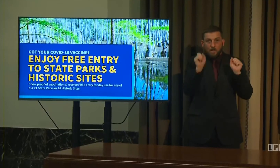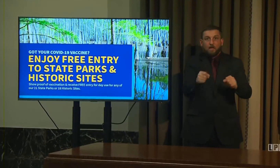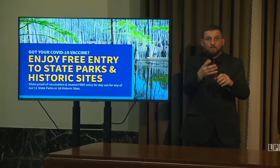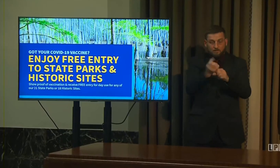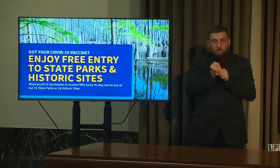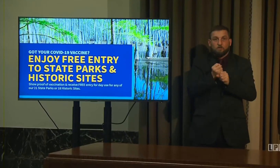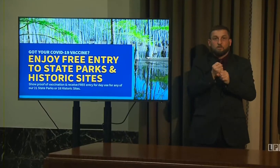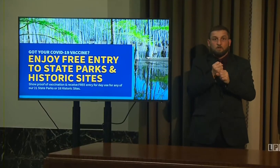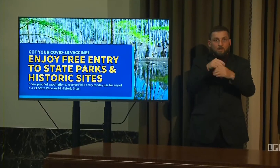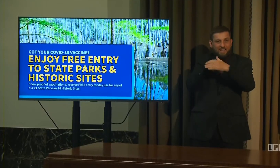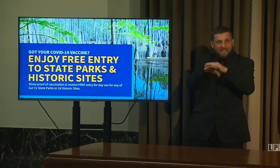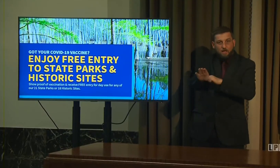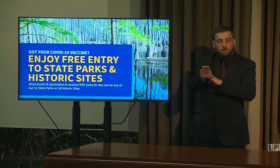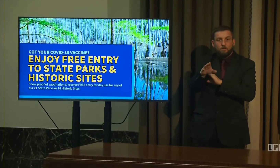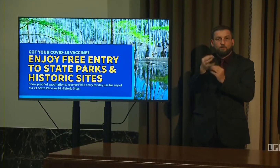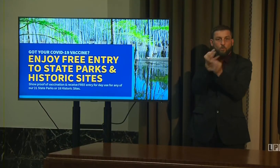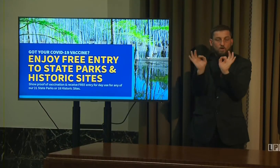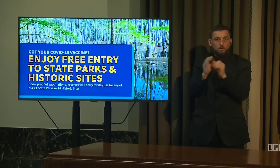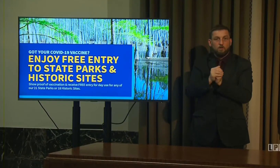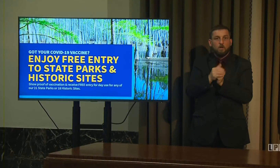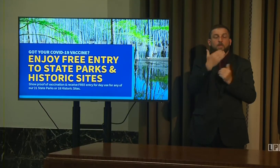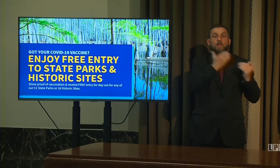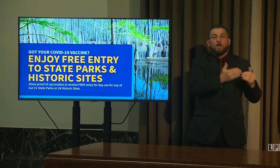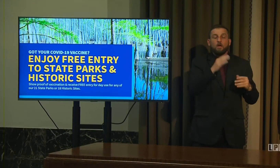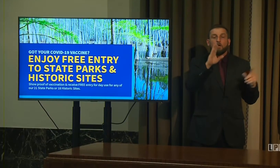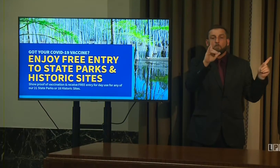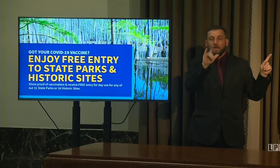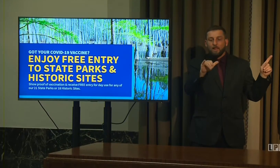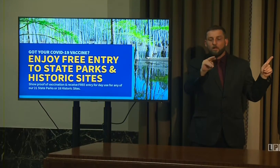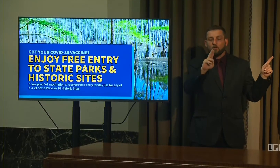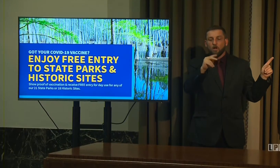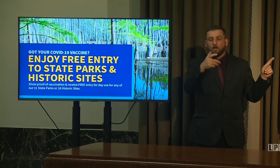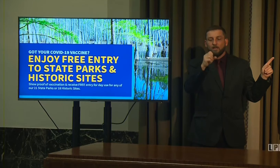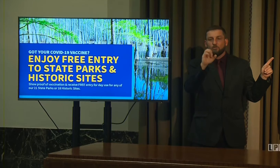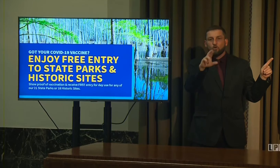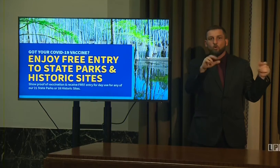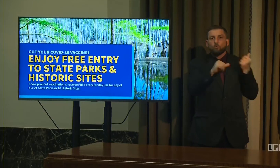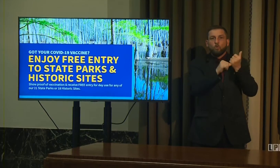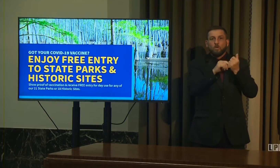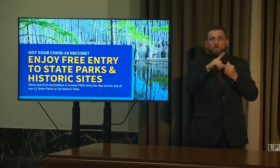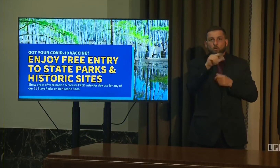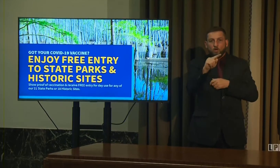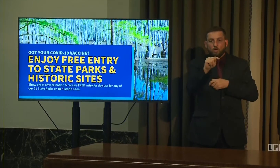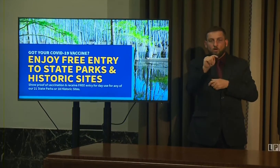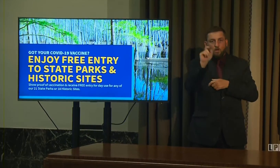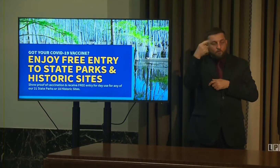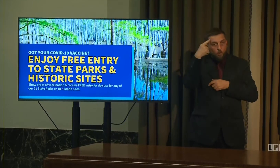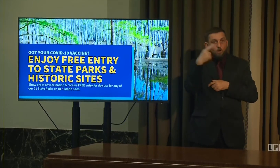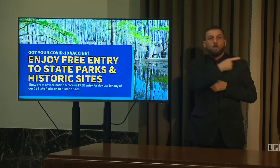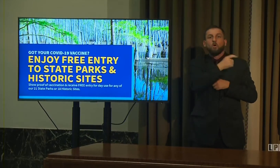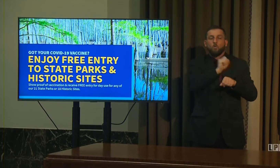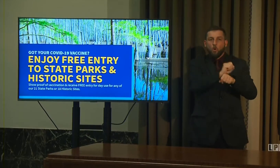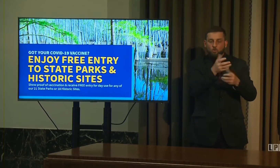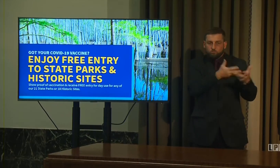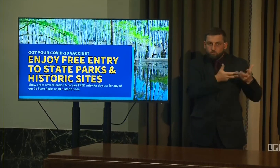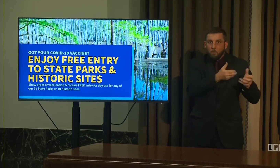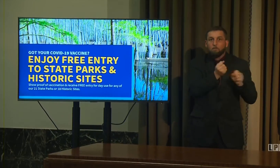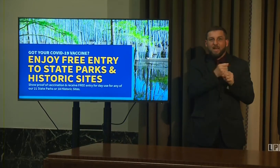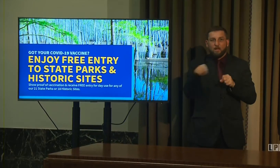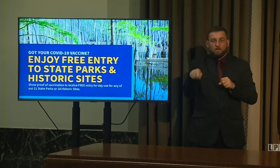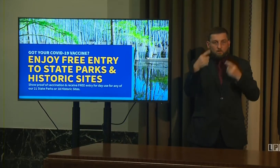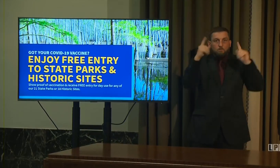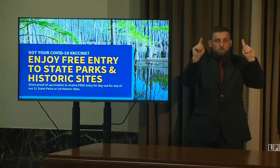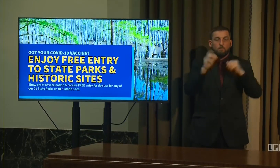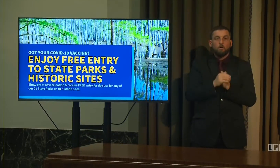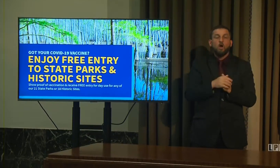Governor Billy Nungesser and his team for working with us to make this possible. And there are new and improved